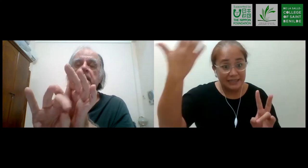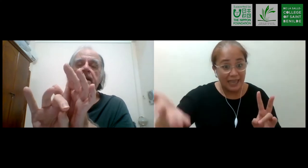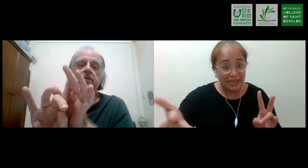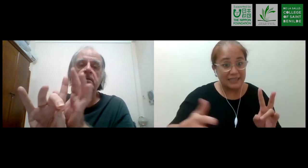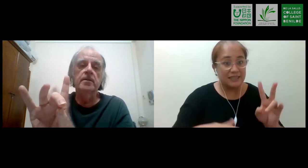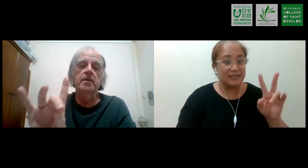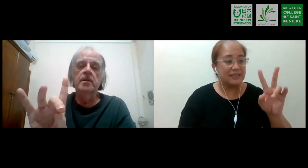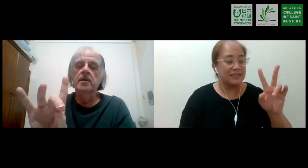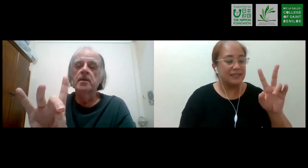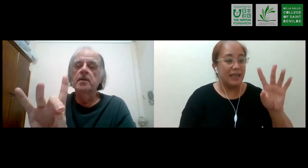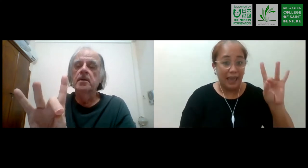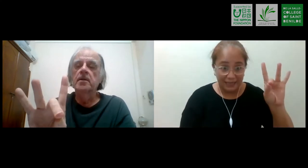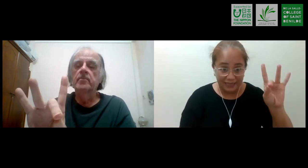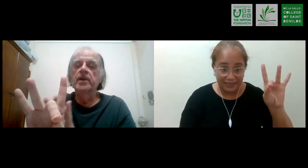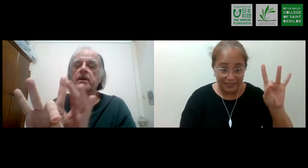8